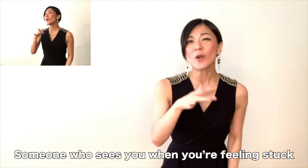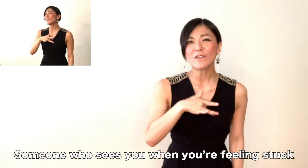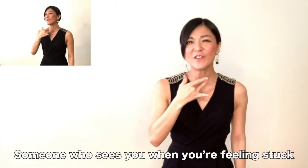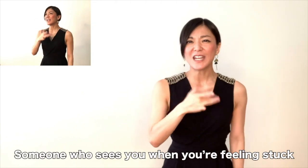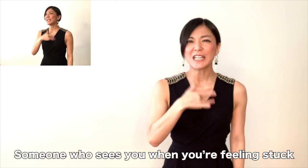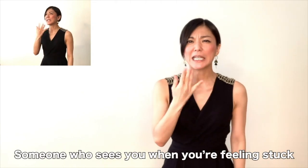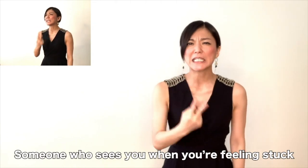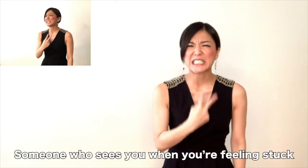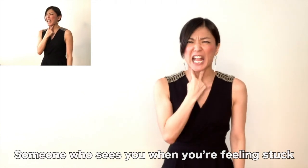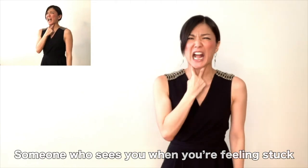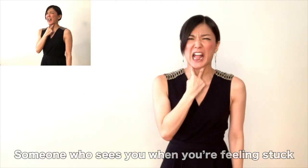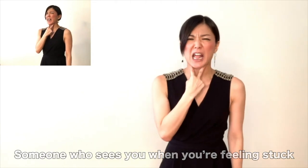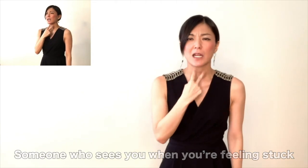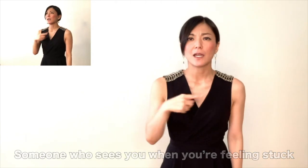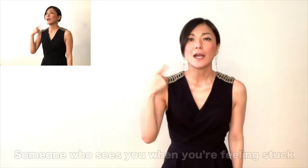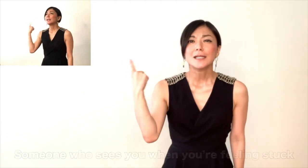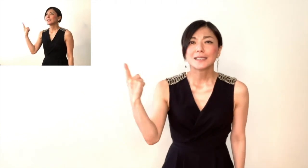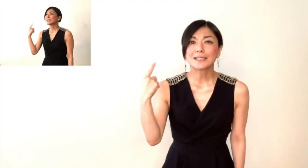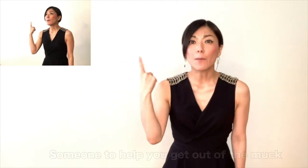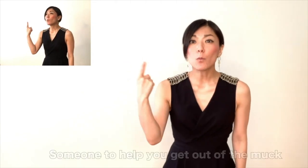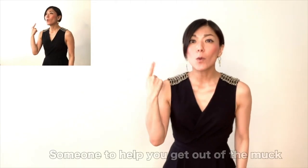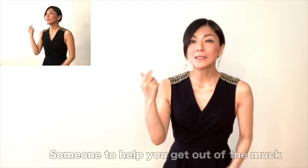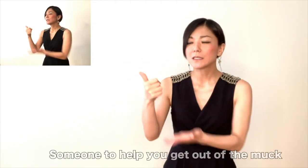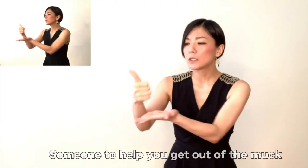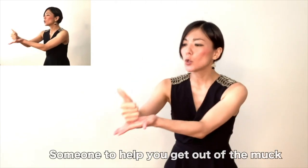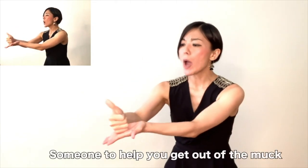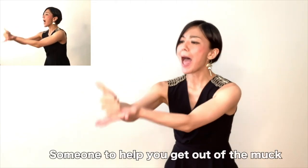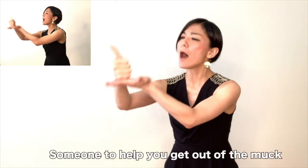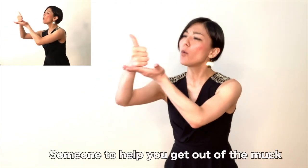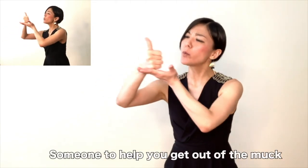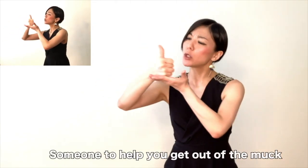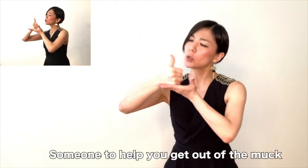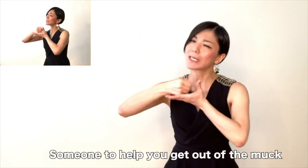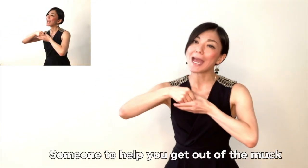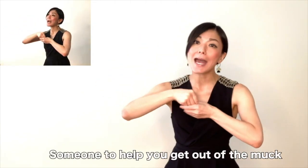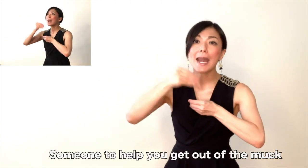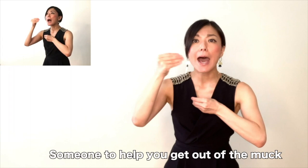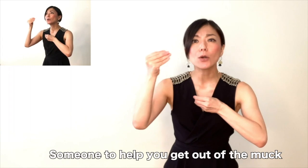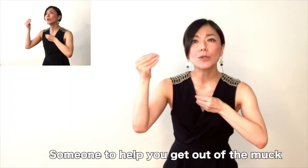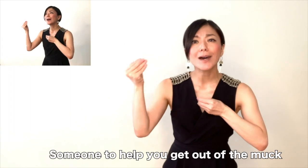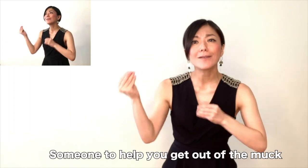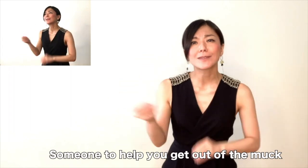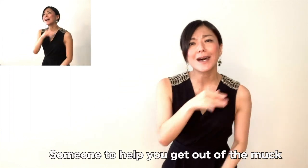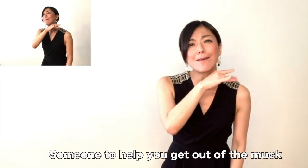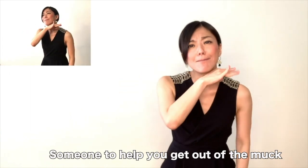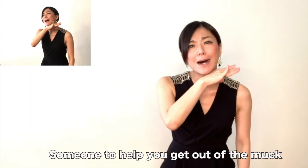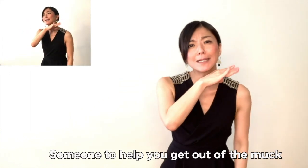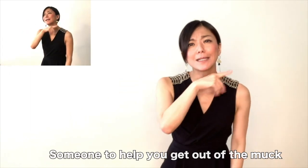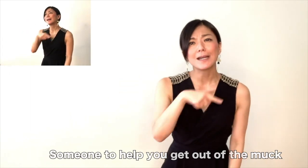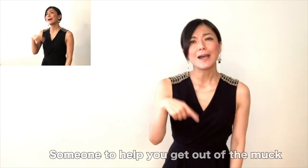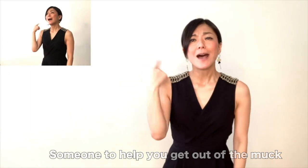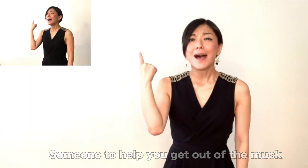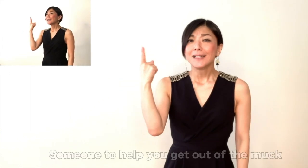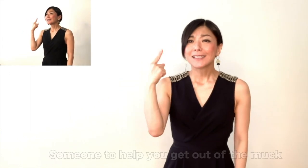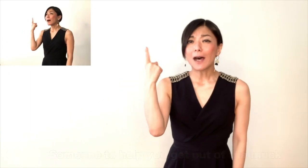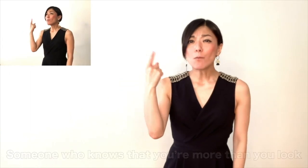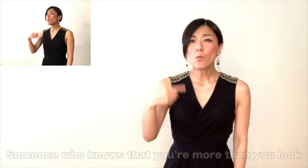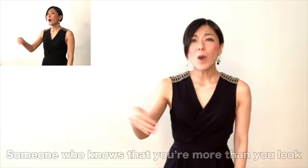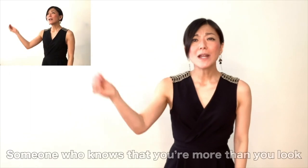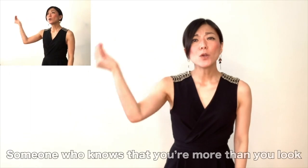when you're feeling stuck Someone to help you get out of the muck